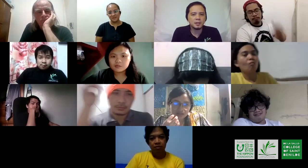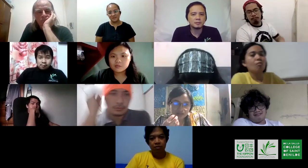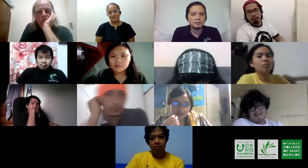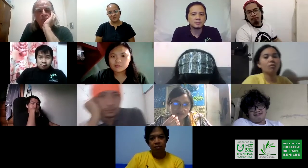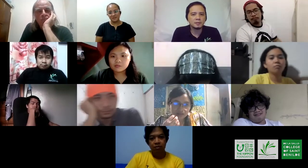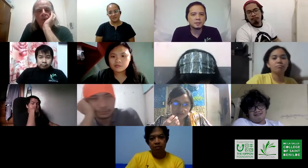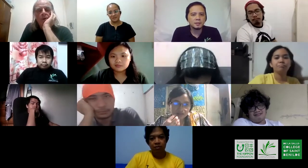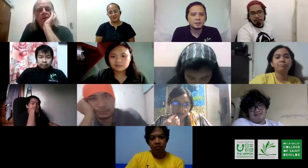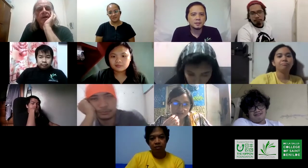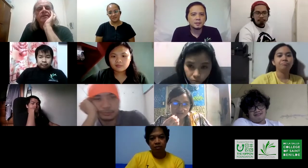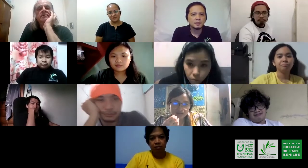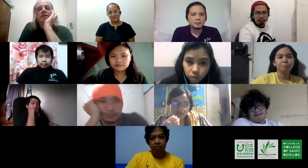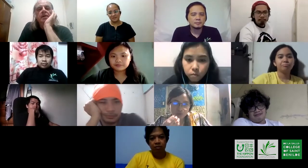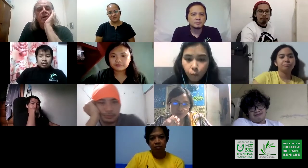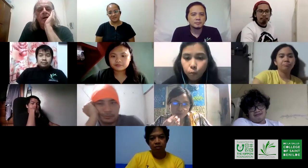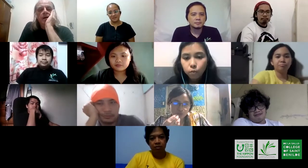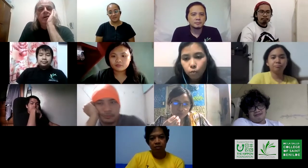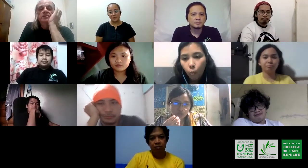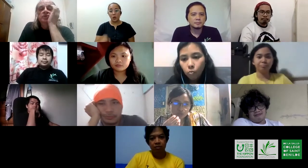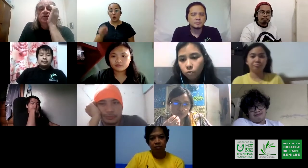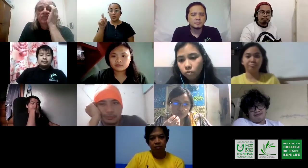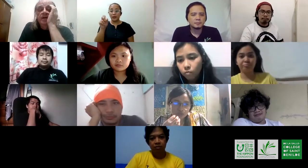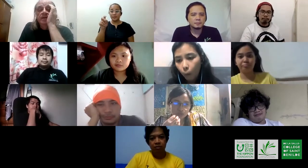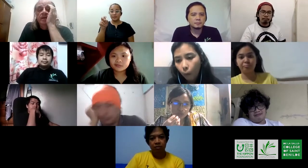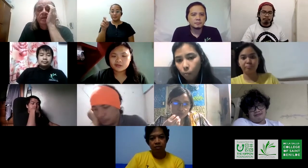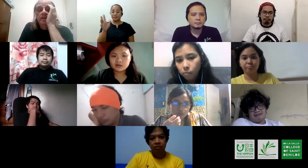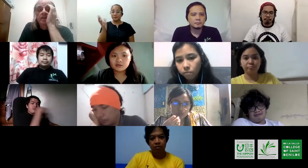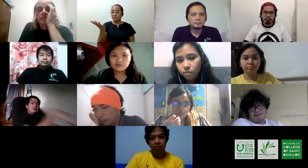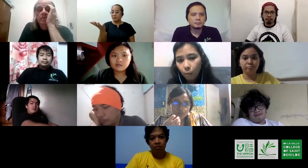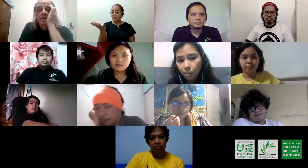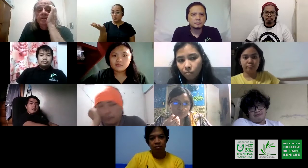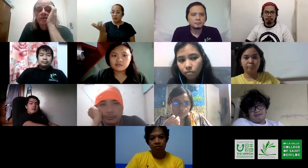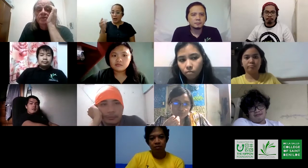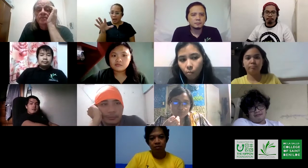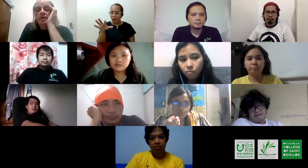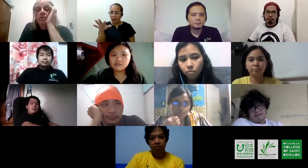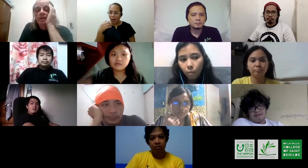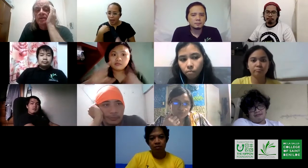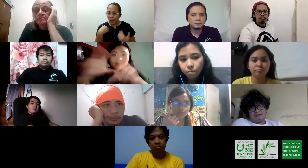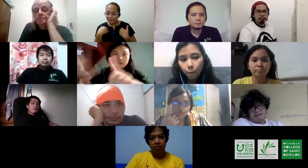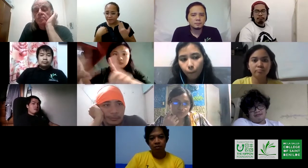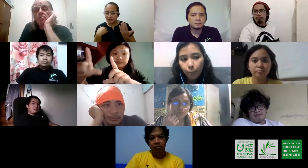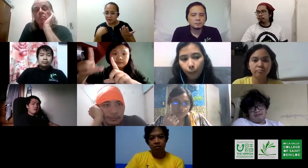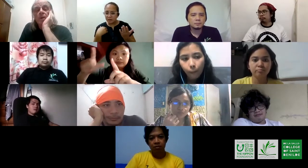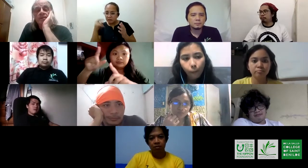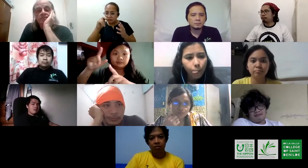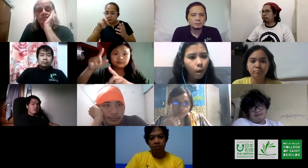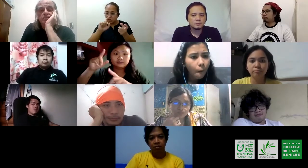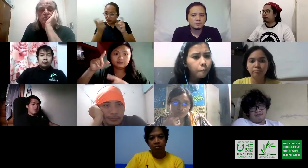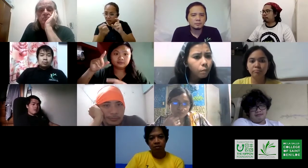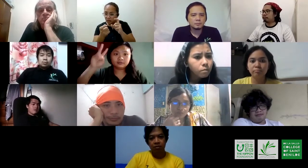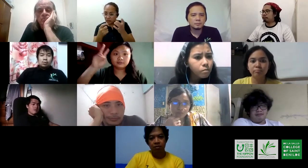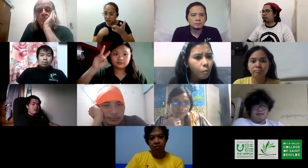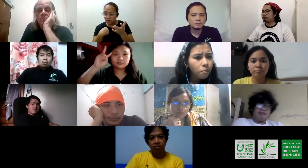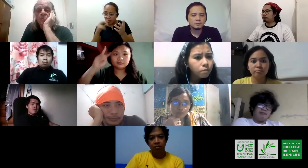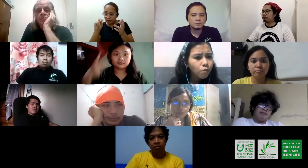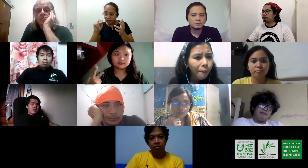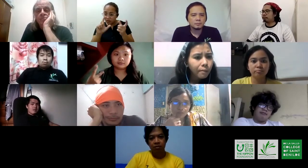completed it. Okay. Did you find anything that you think needs to be corrected?